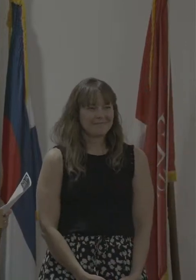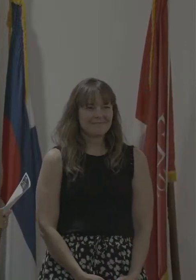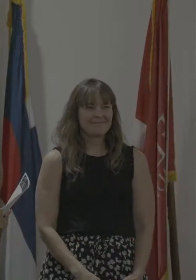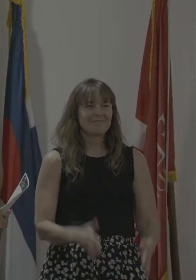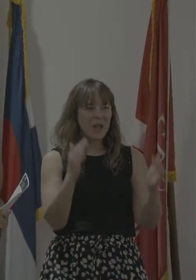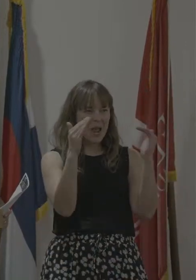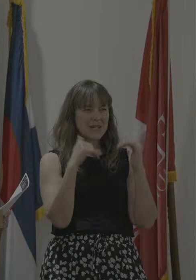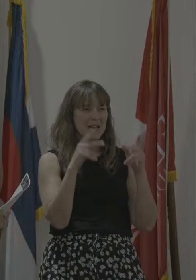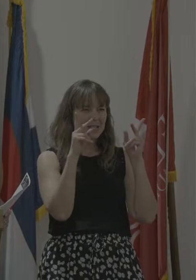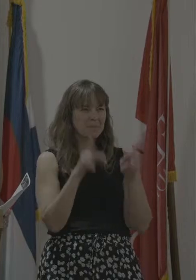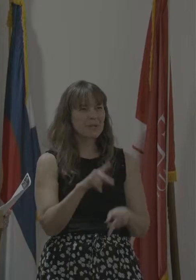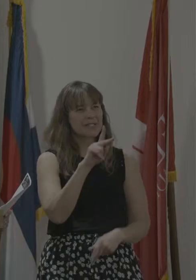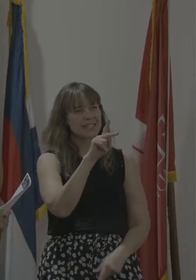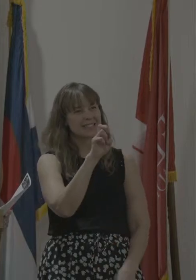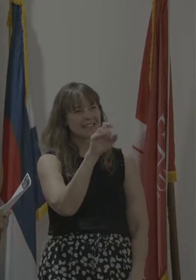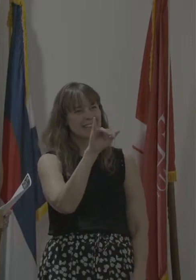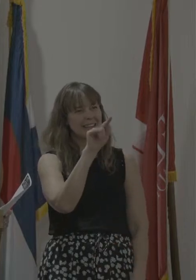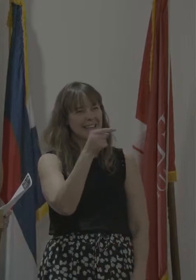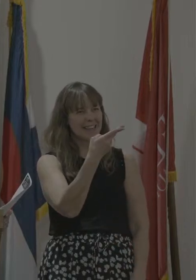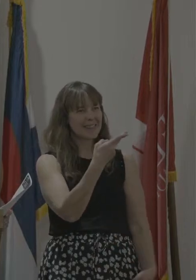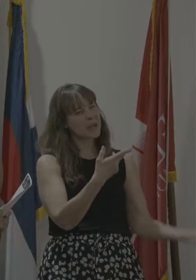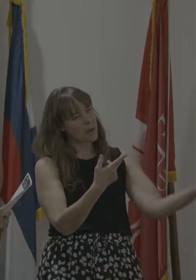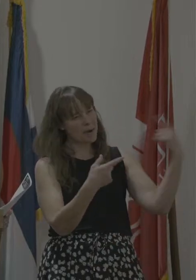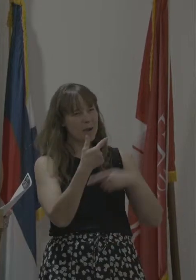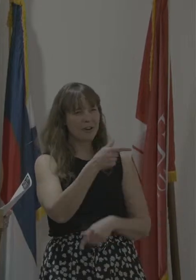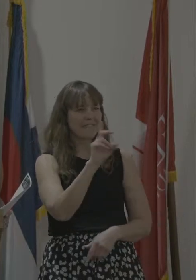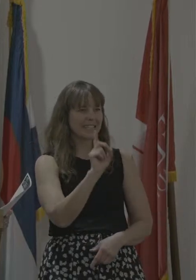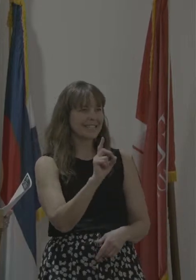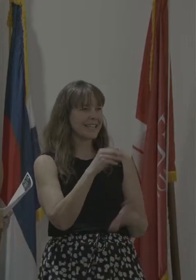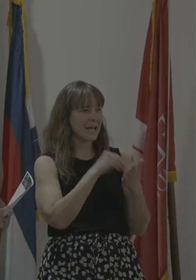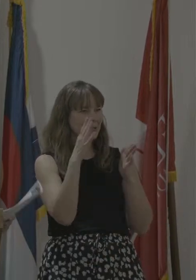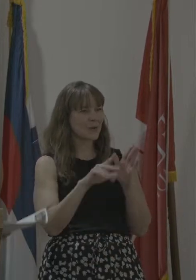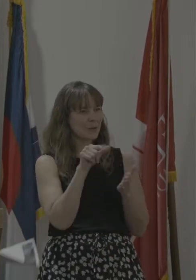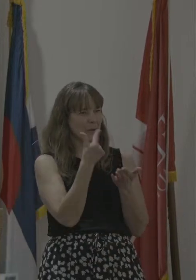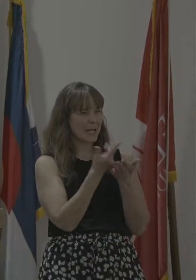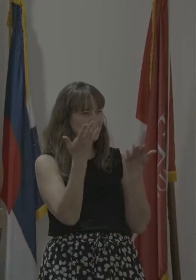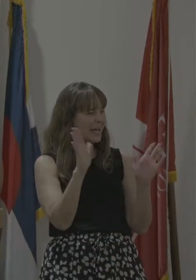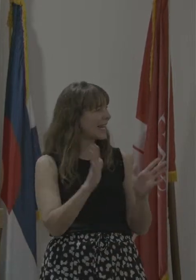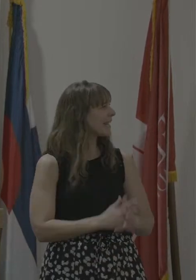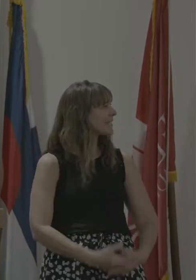Our next person is Keith. Come on up, a graphic design student graduating.